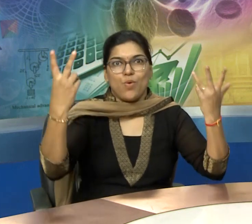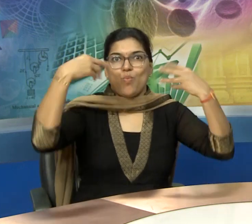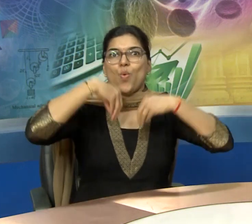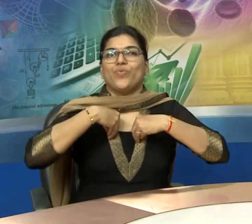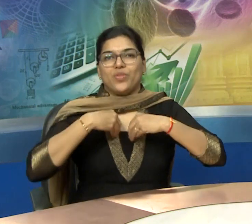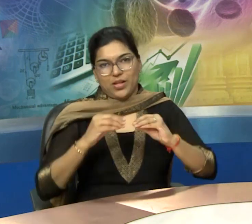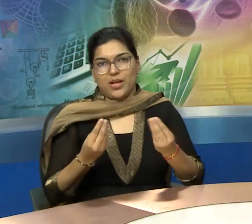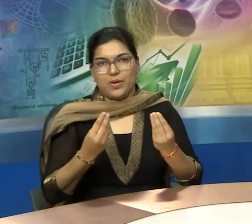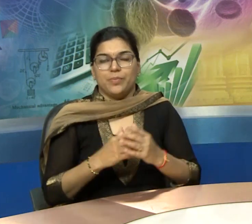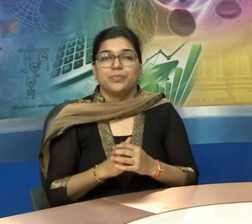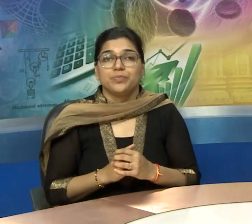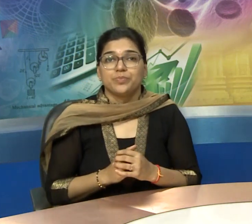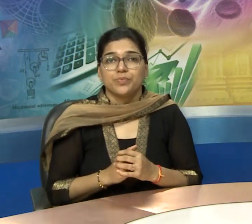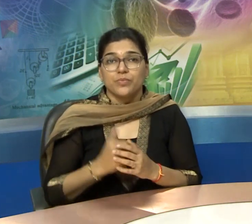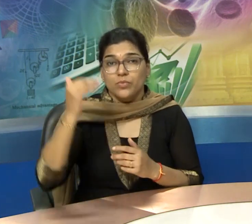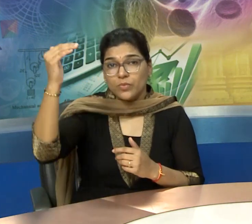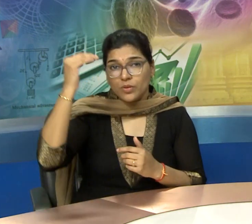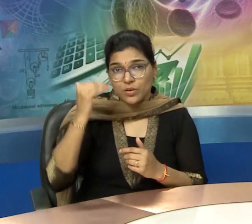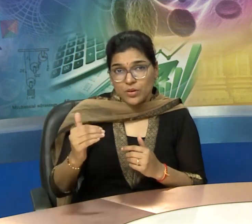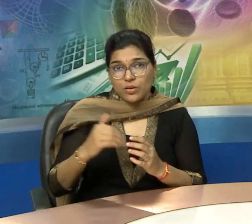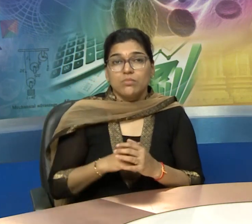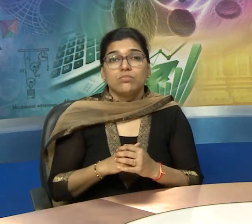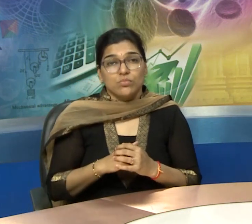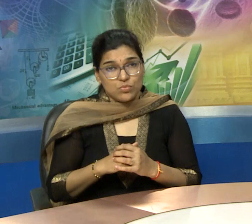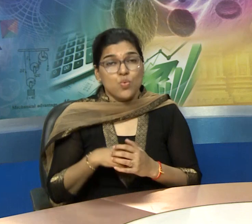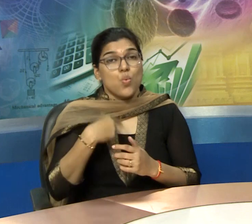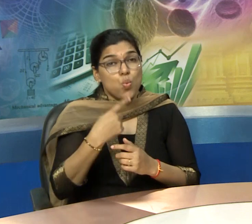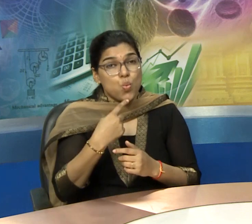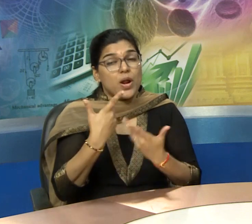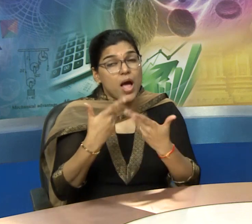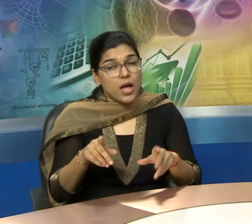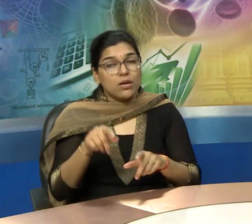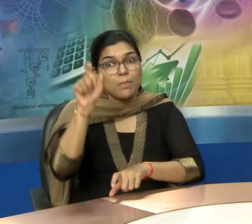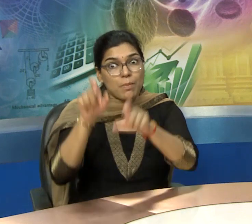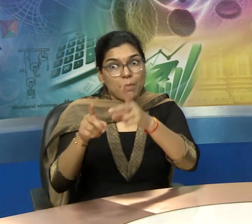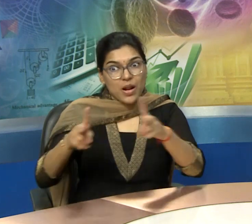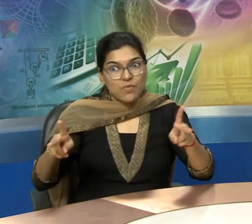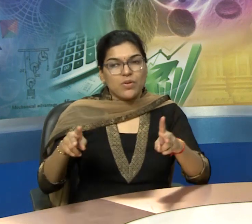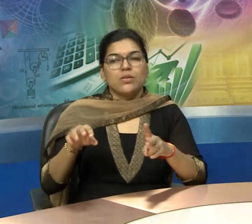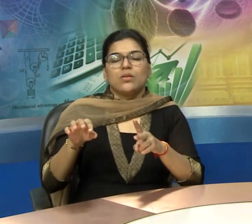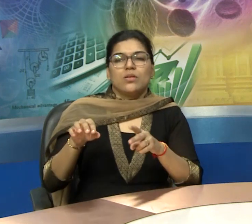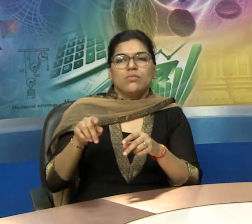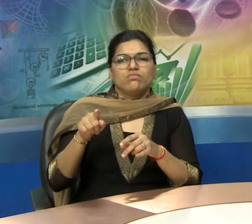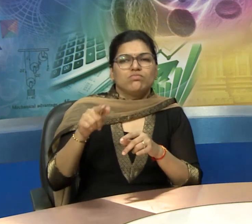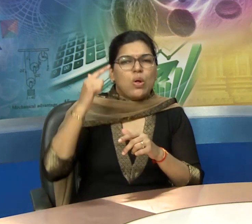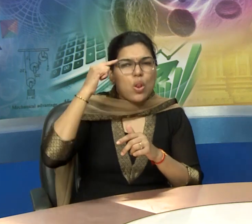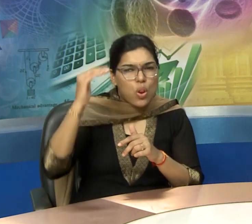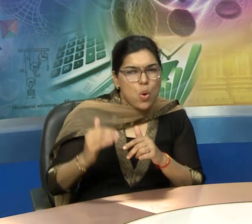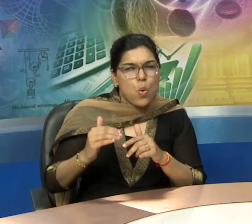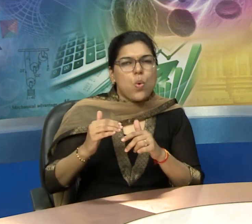So library is a place where you can get the updated information. And also, another